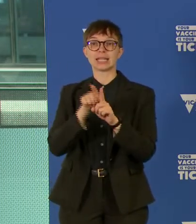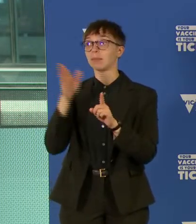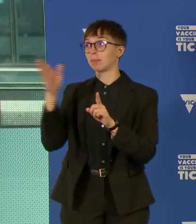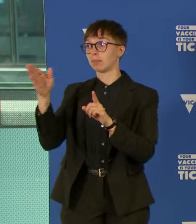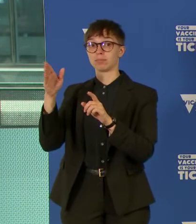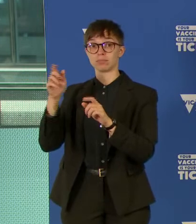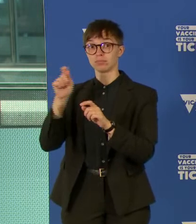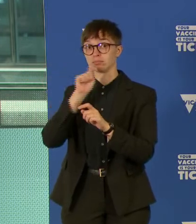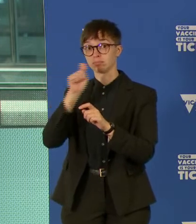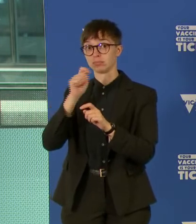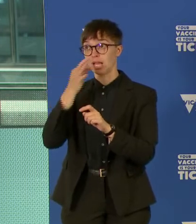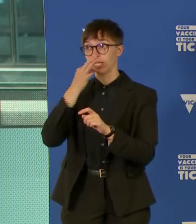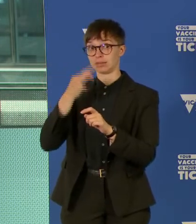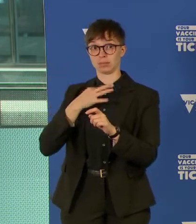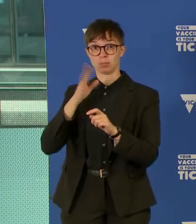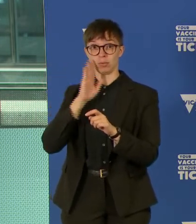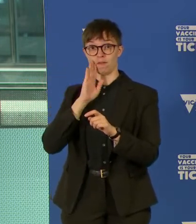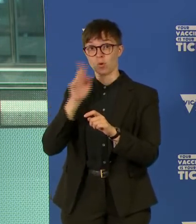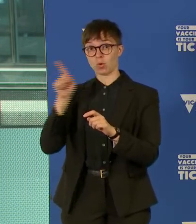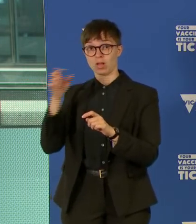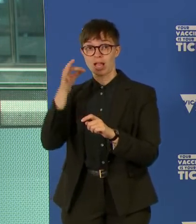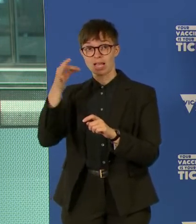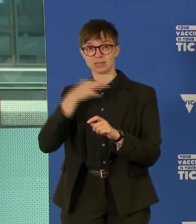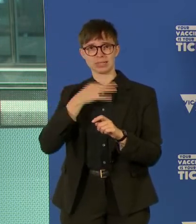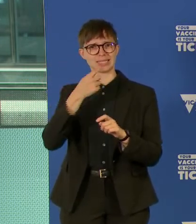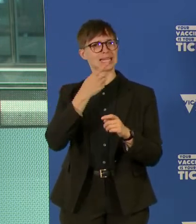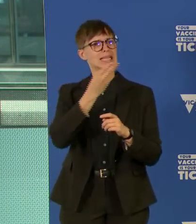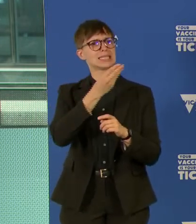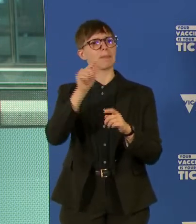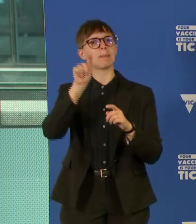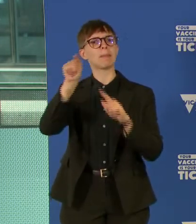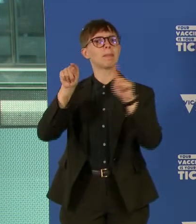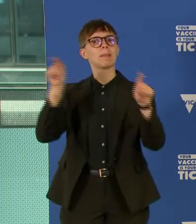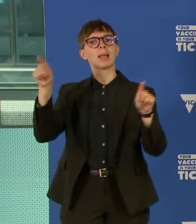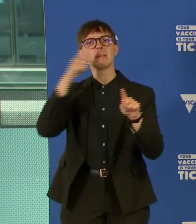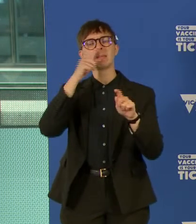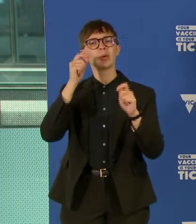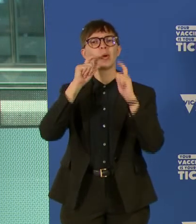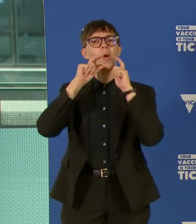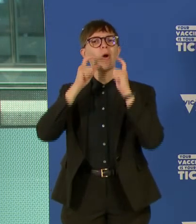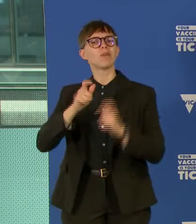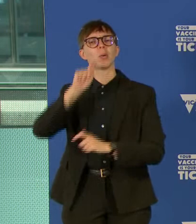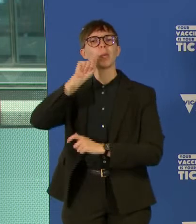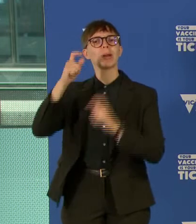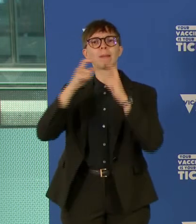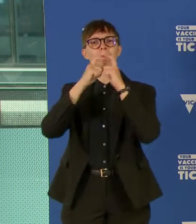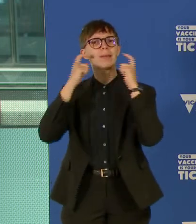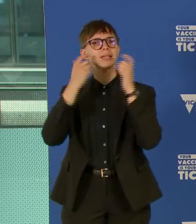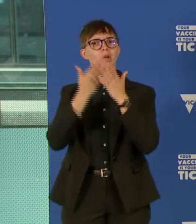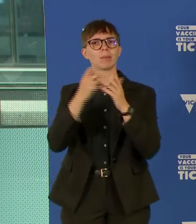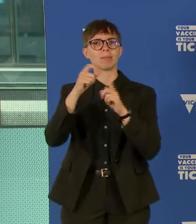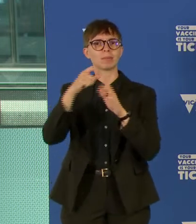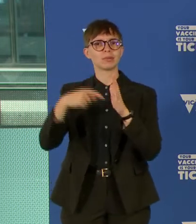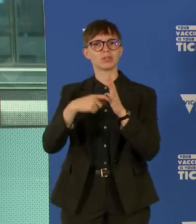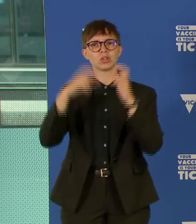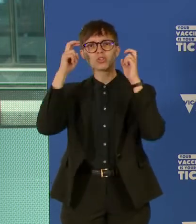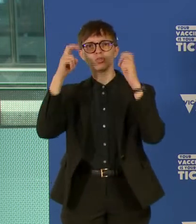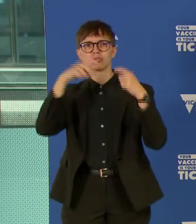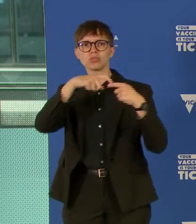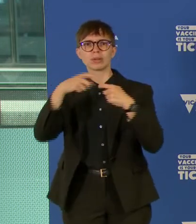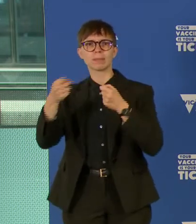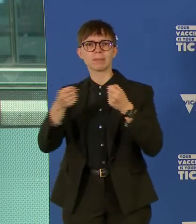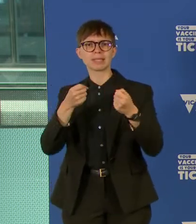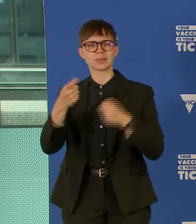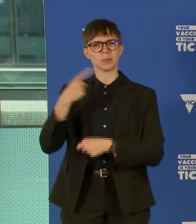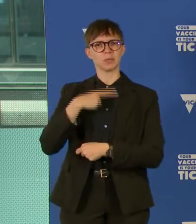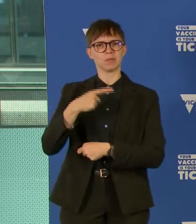where there's a particular setting where mask wearing is not great. We tend to follow what we see around us, so you